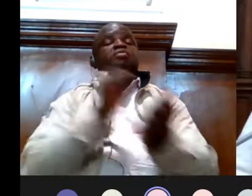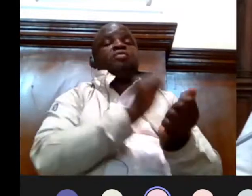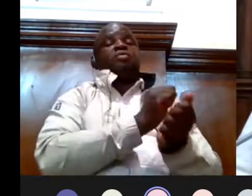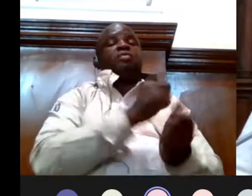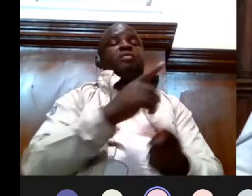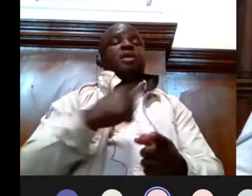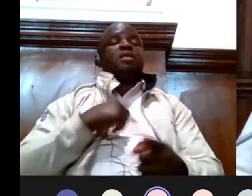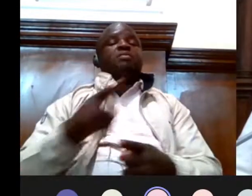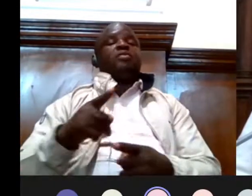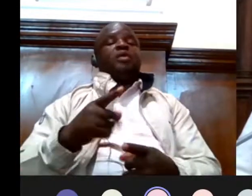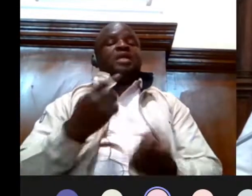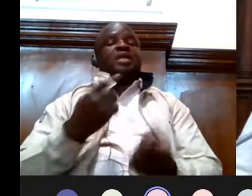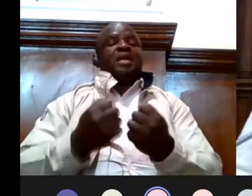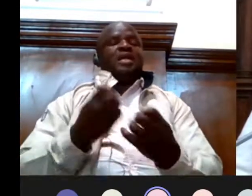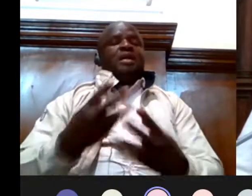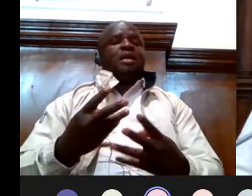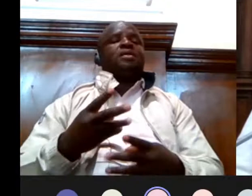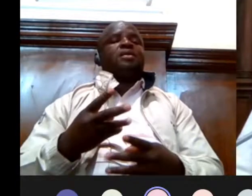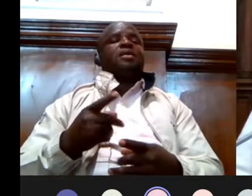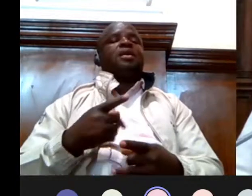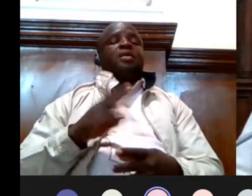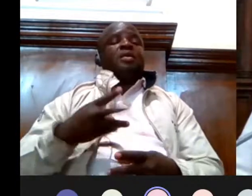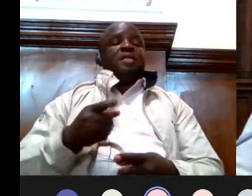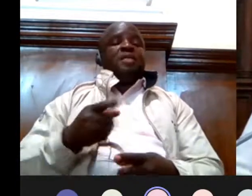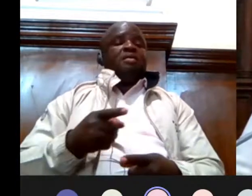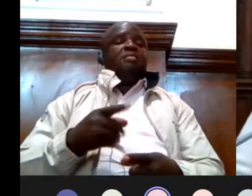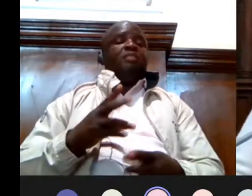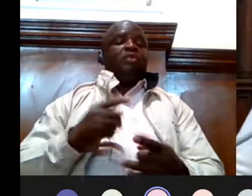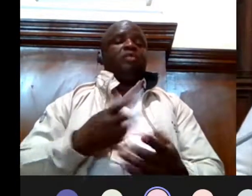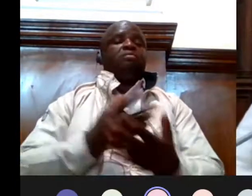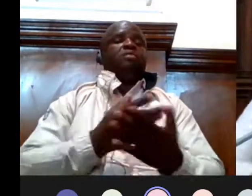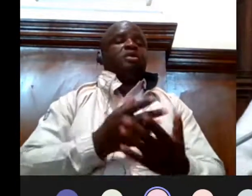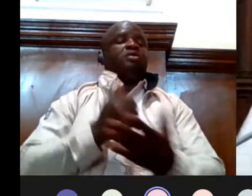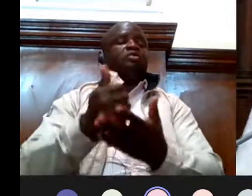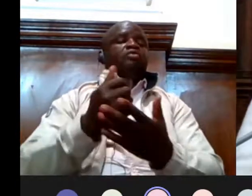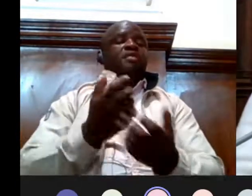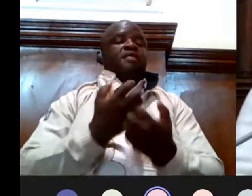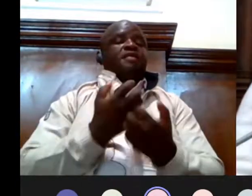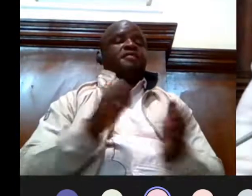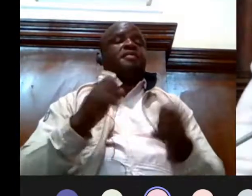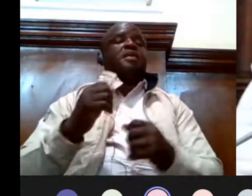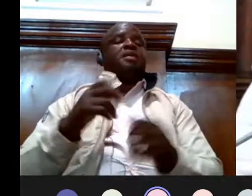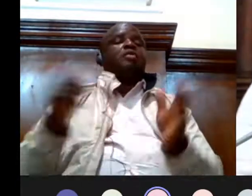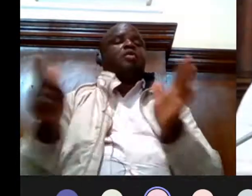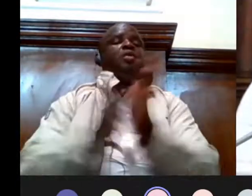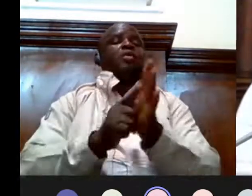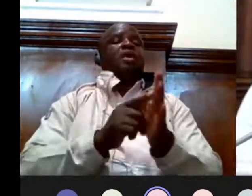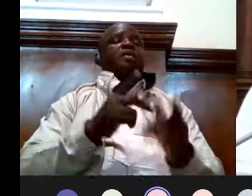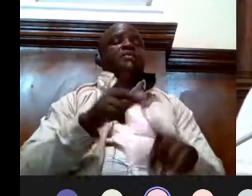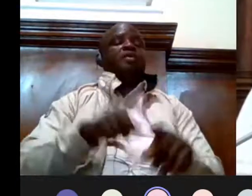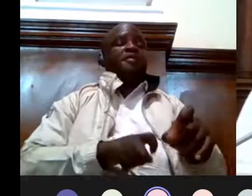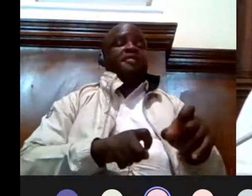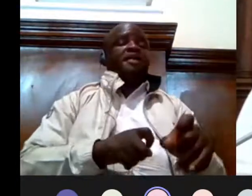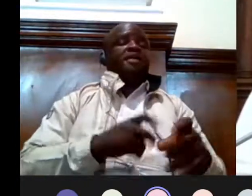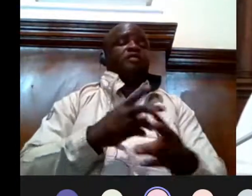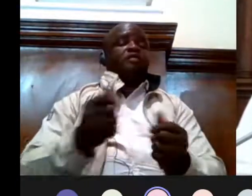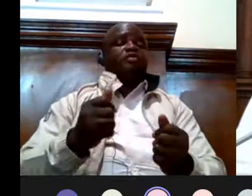the cases where lawyers often failed in cases of their clients.